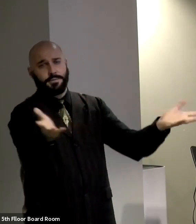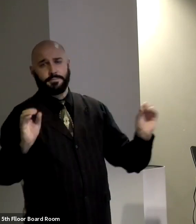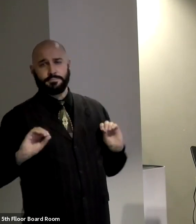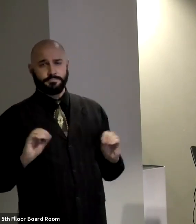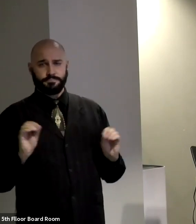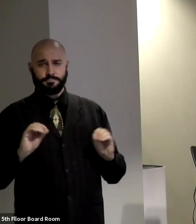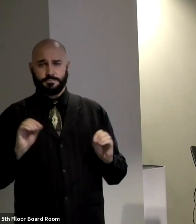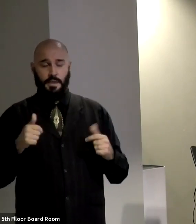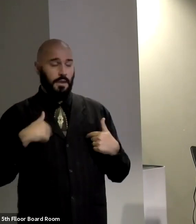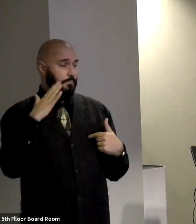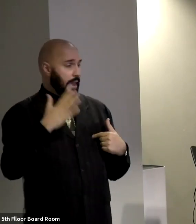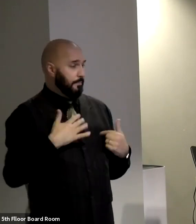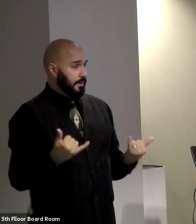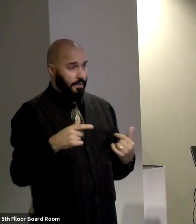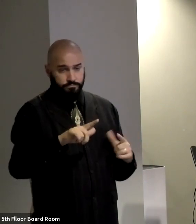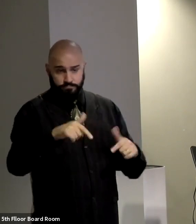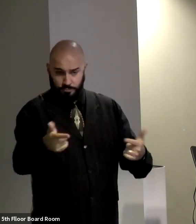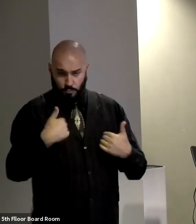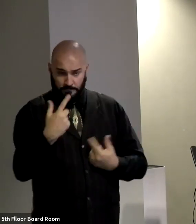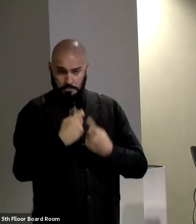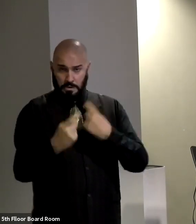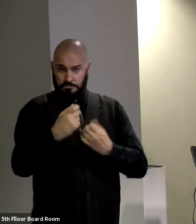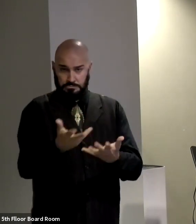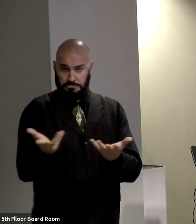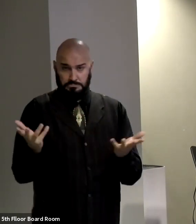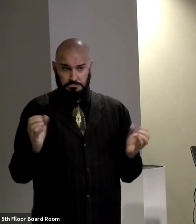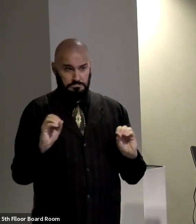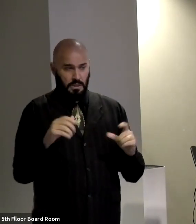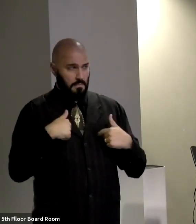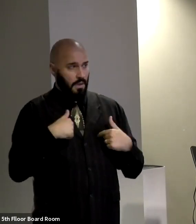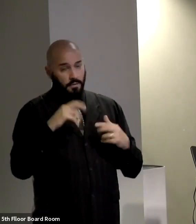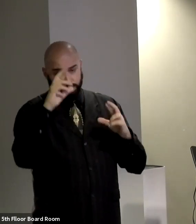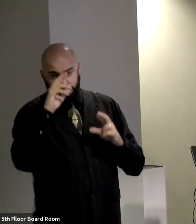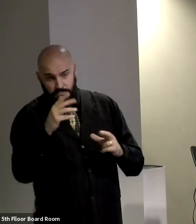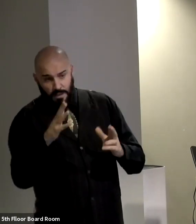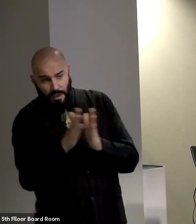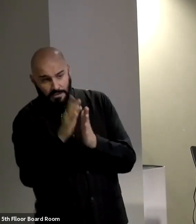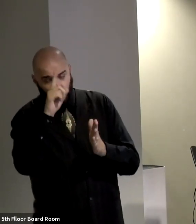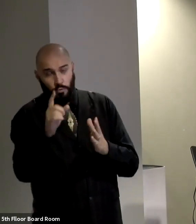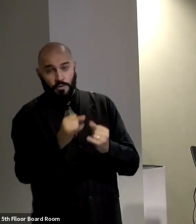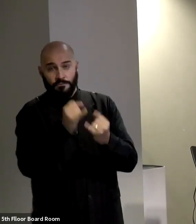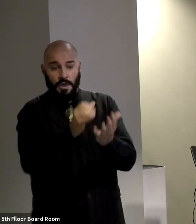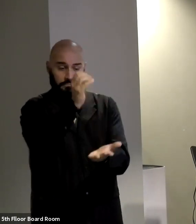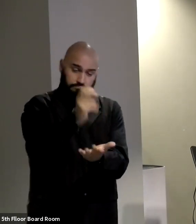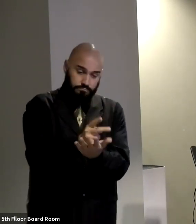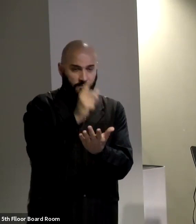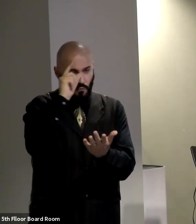Mr. Chairman, I'll gladly entertain any questions at this point. Otherwise, I respectfully request your final adoption of the Georgia Caregiver